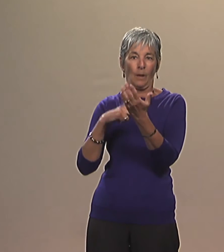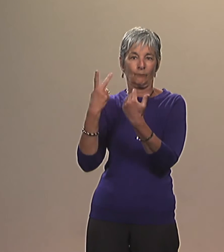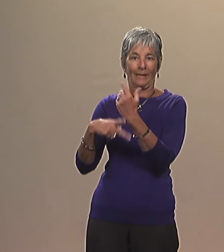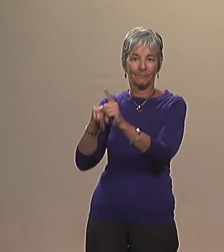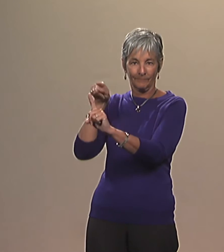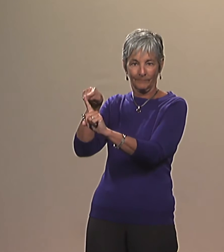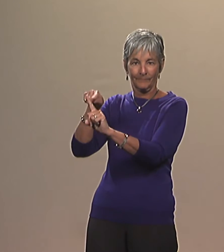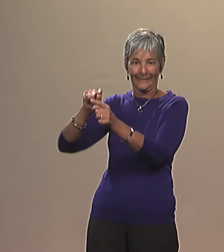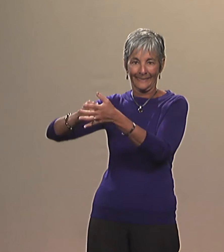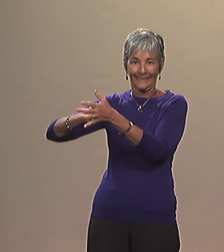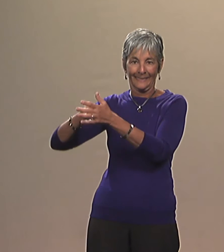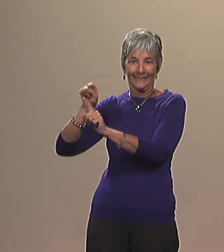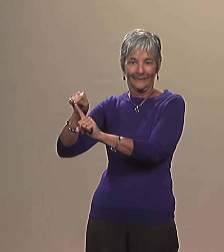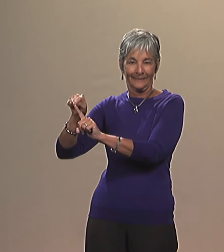program. That was key.